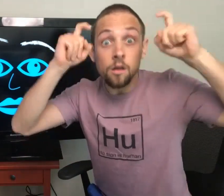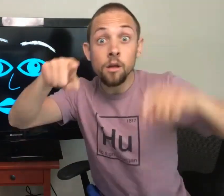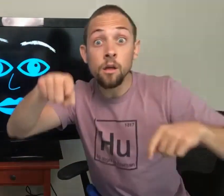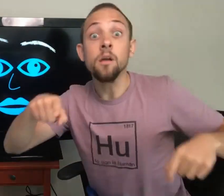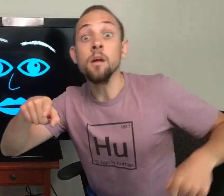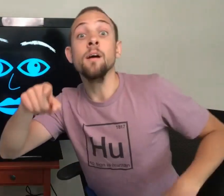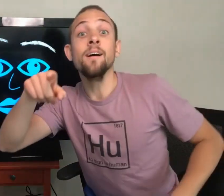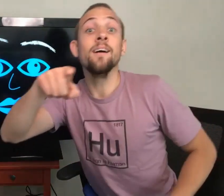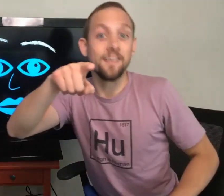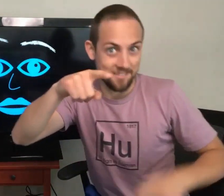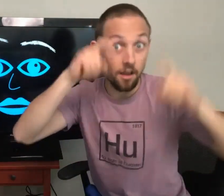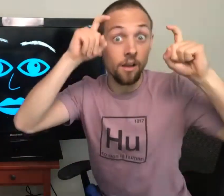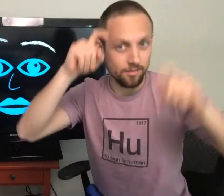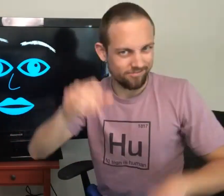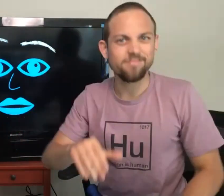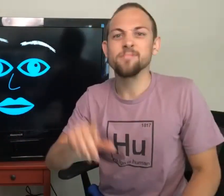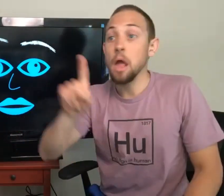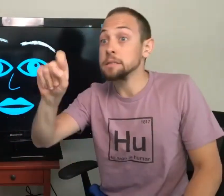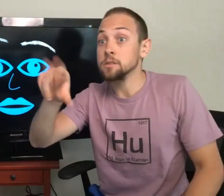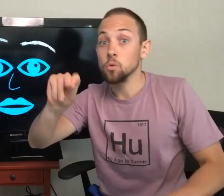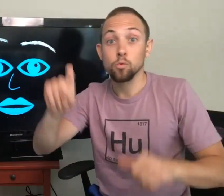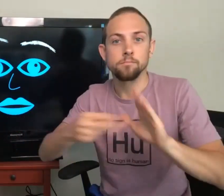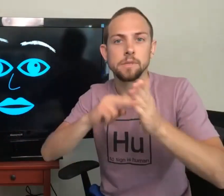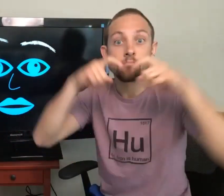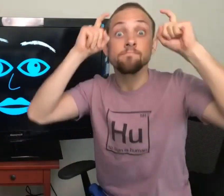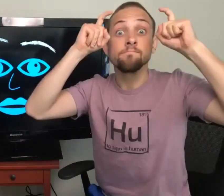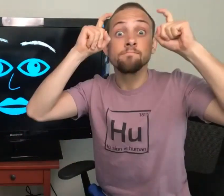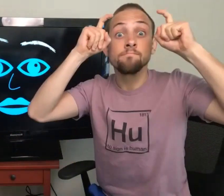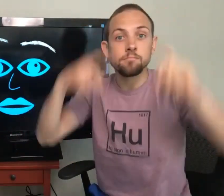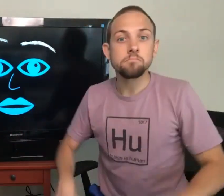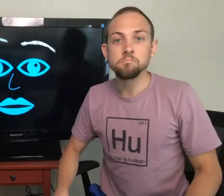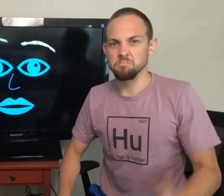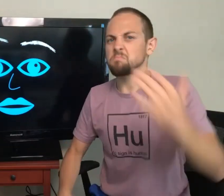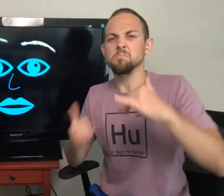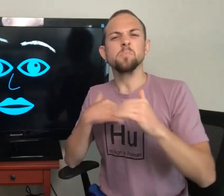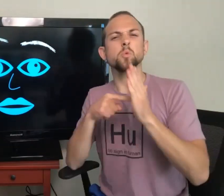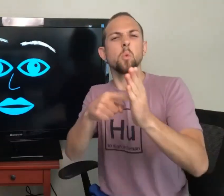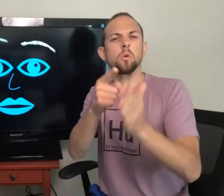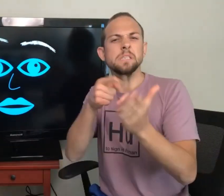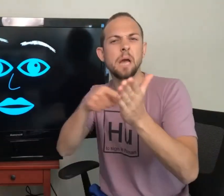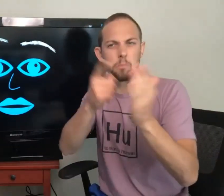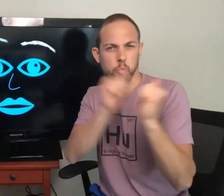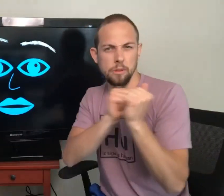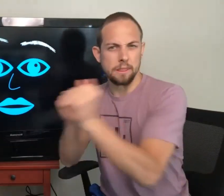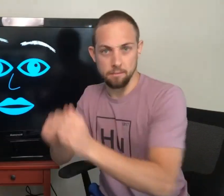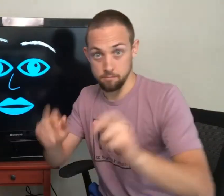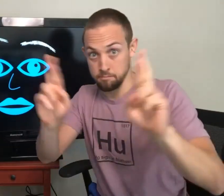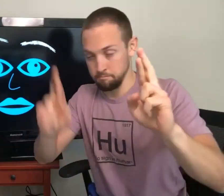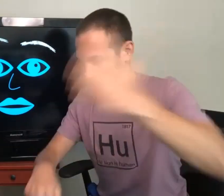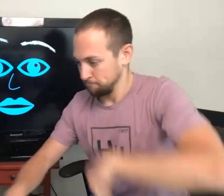no question. I see you doing that very nicely out there. Eyebrows up. Let's